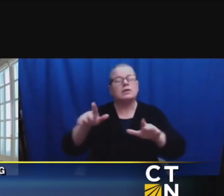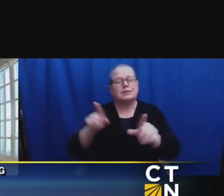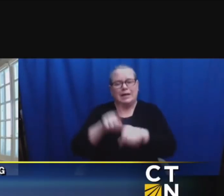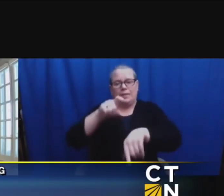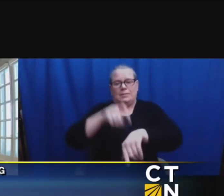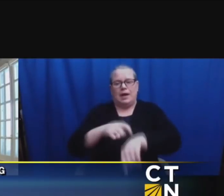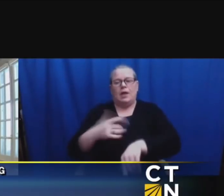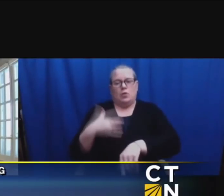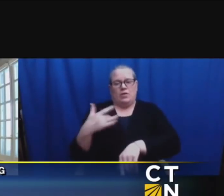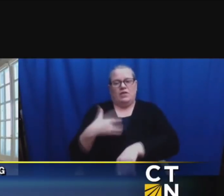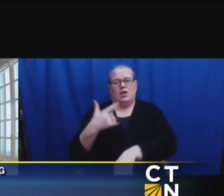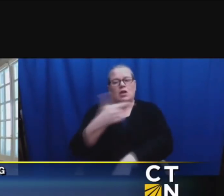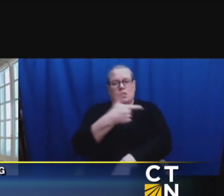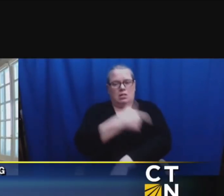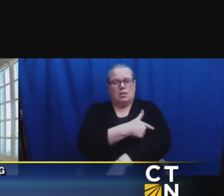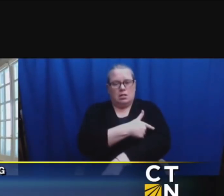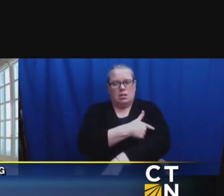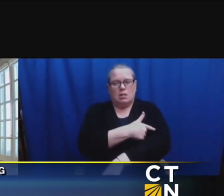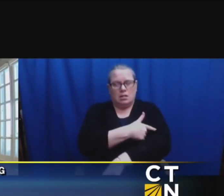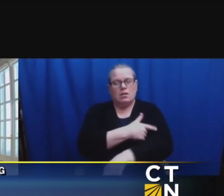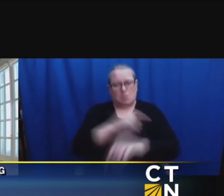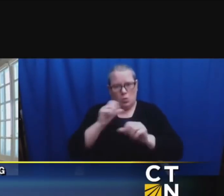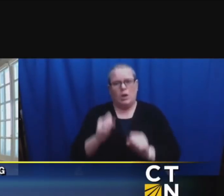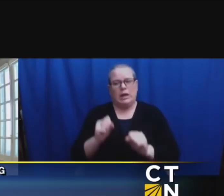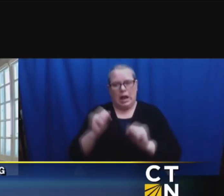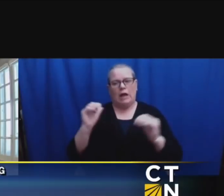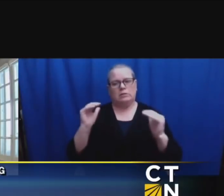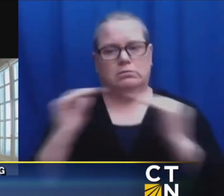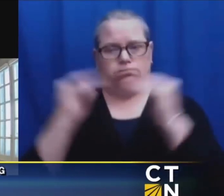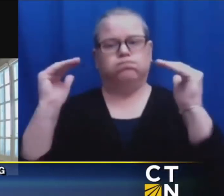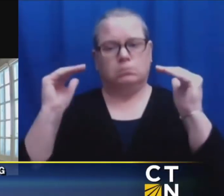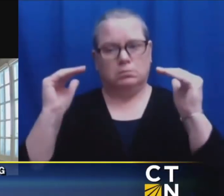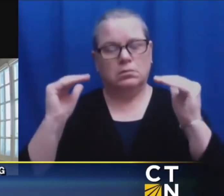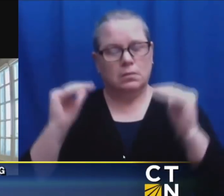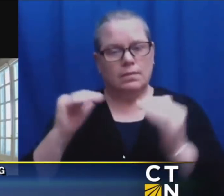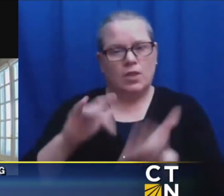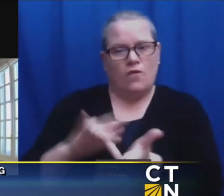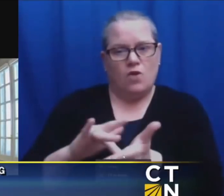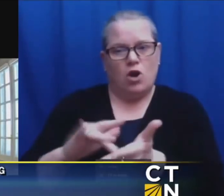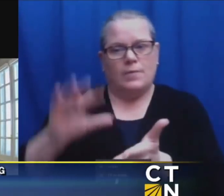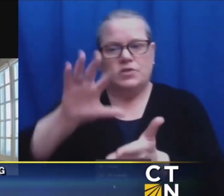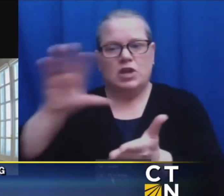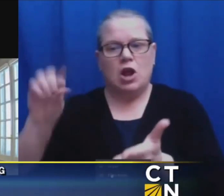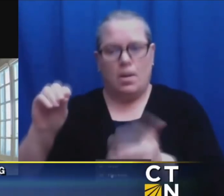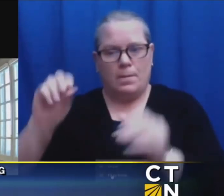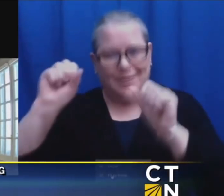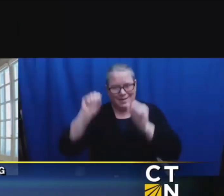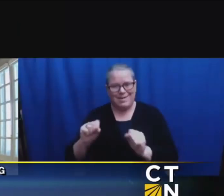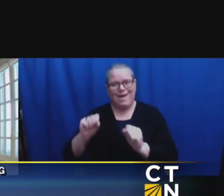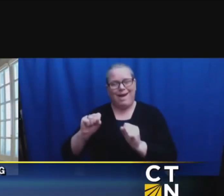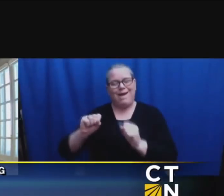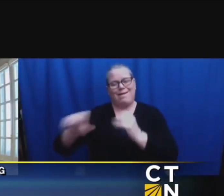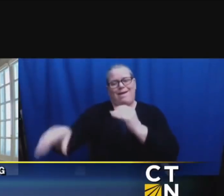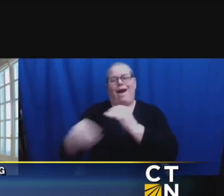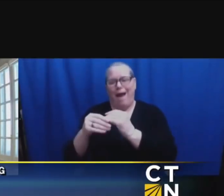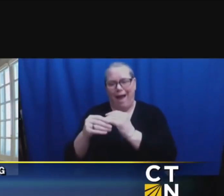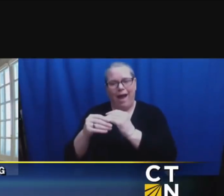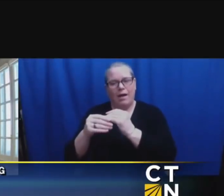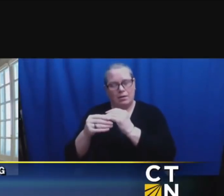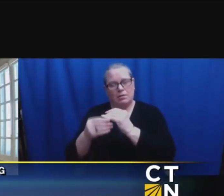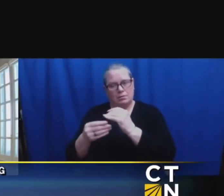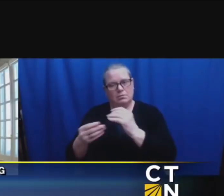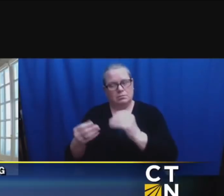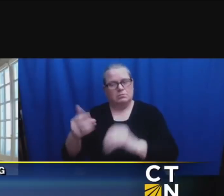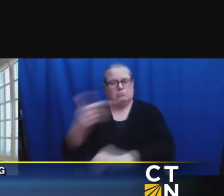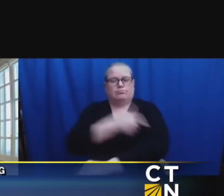these vaccines, coming up with booster shots that make them even more effective against these variants if they catch